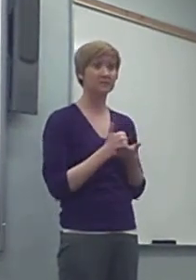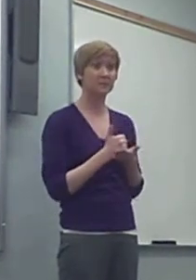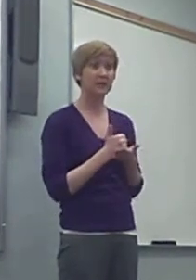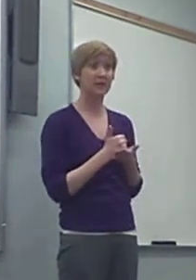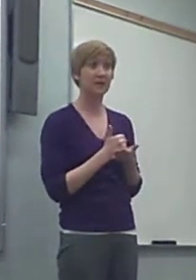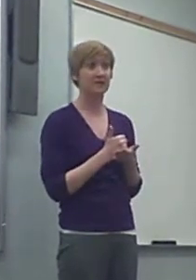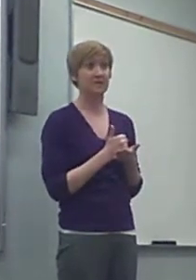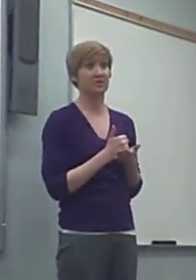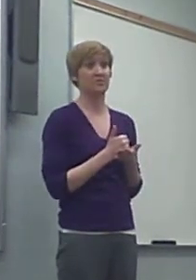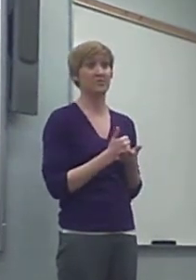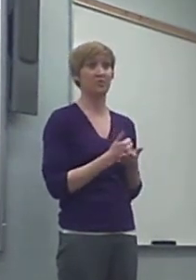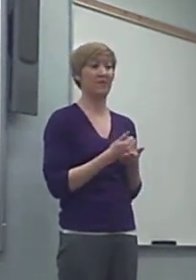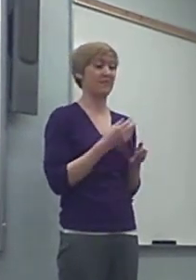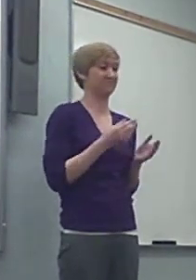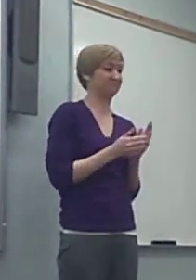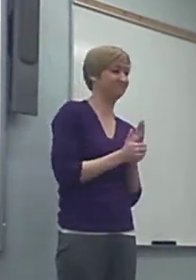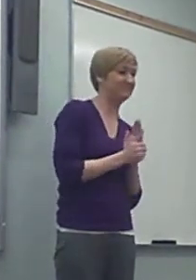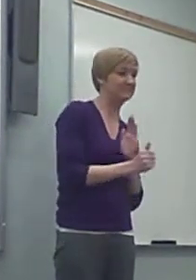whatever setting that I'm doing.